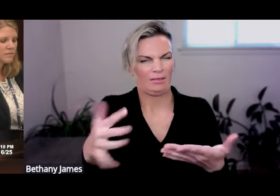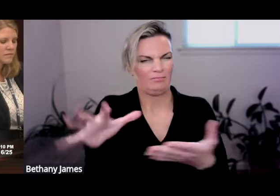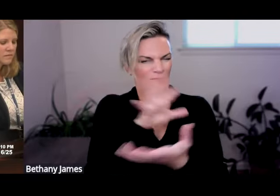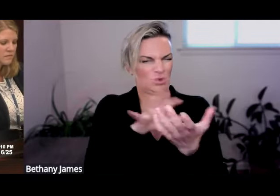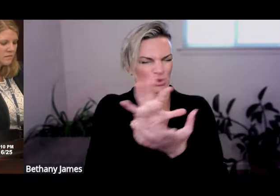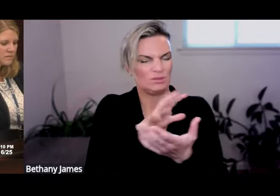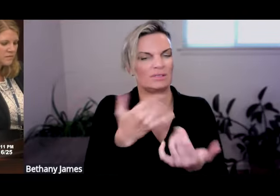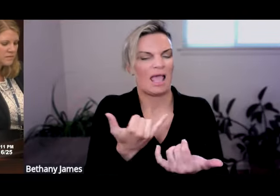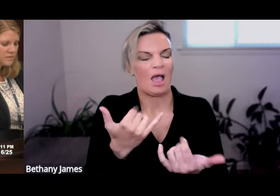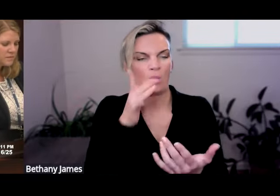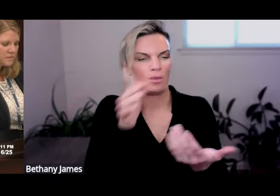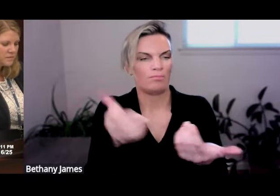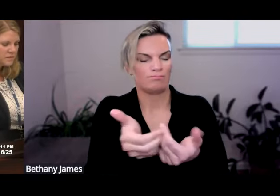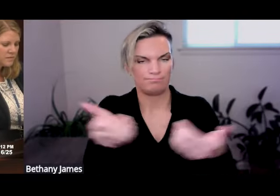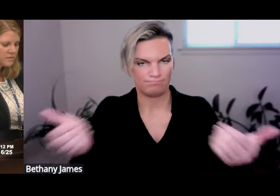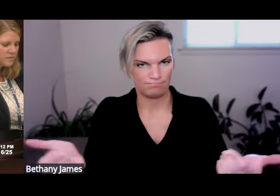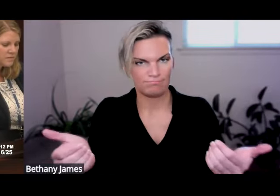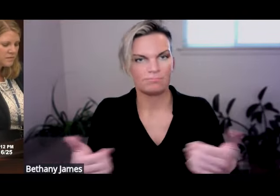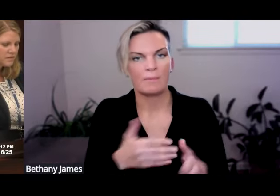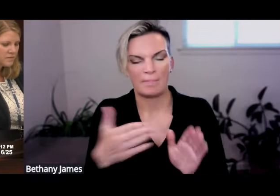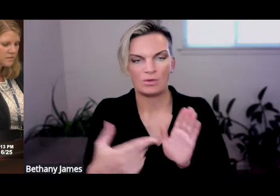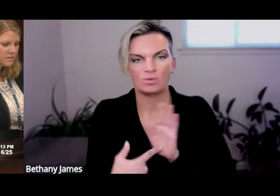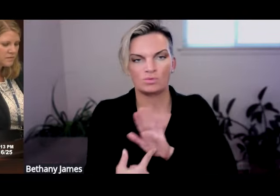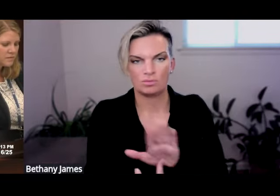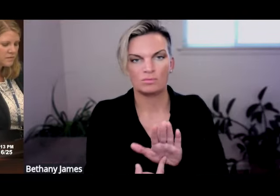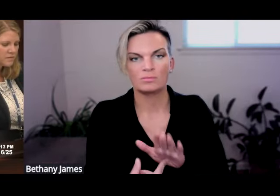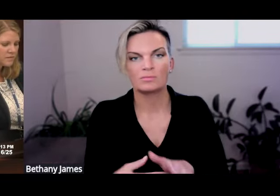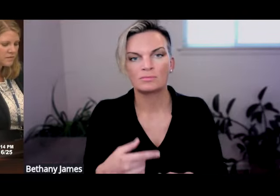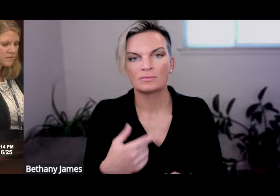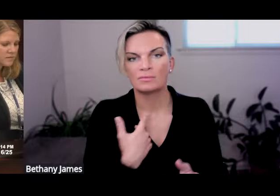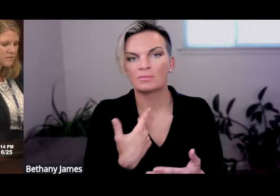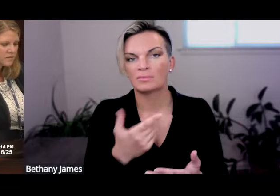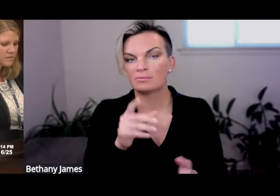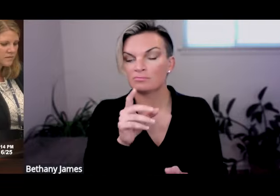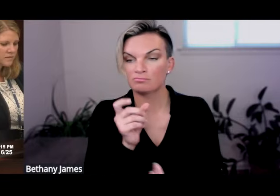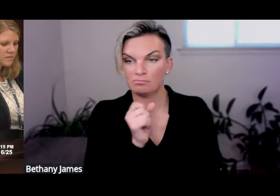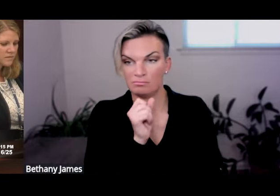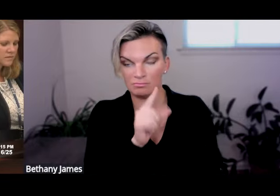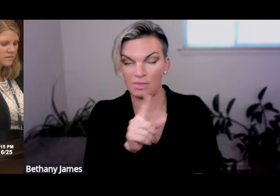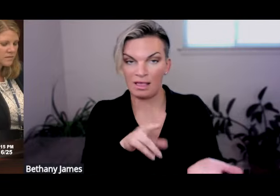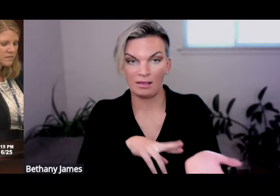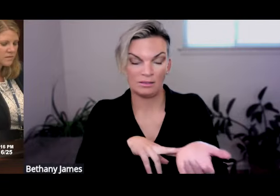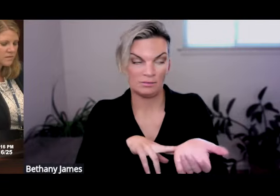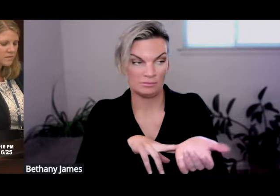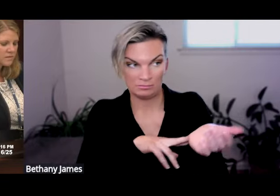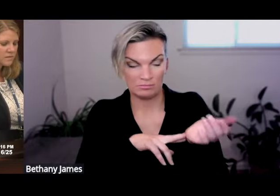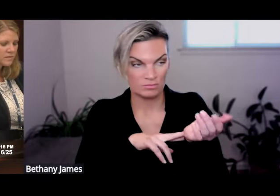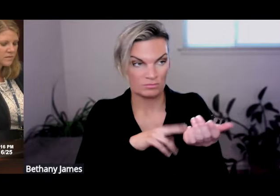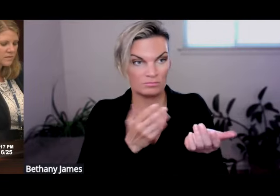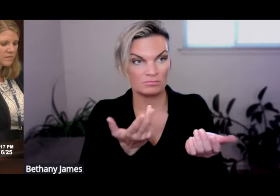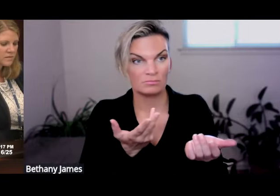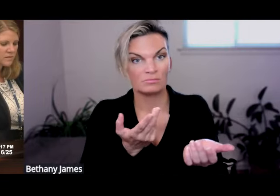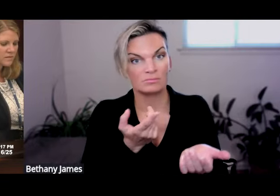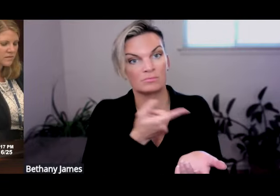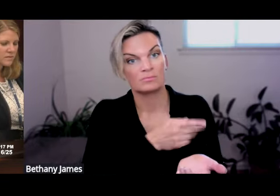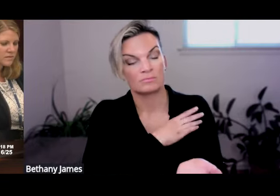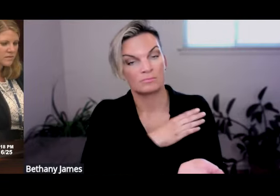to you. My intention with that first was to ask if there was anything that the